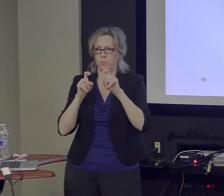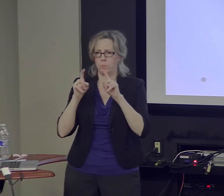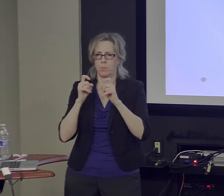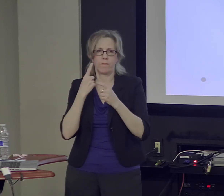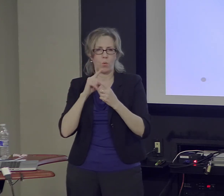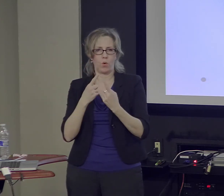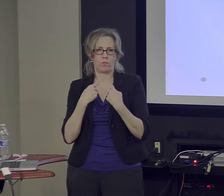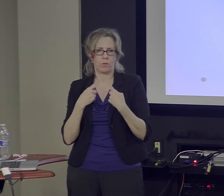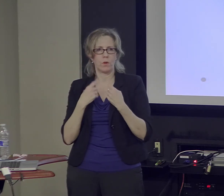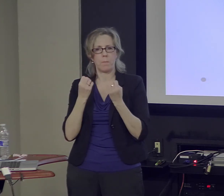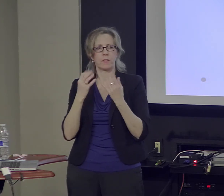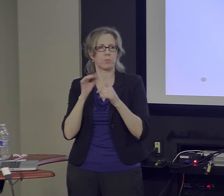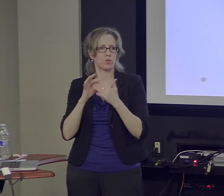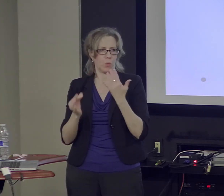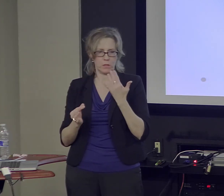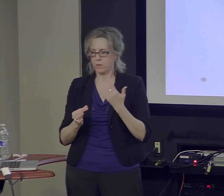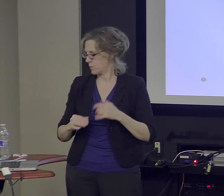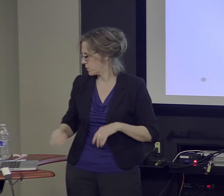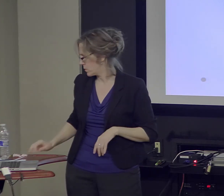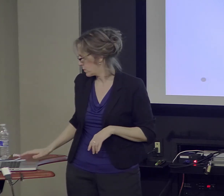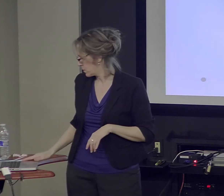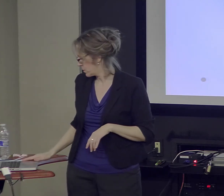their specific word choices.